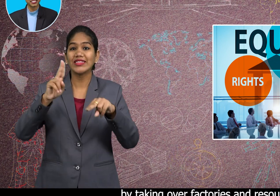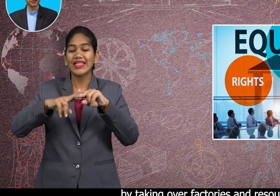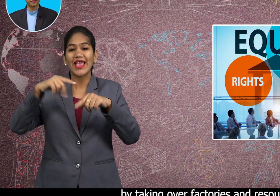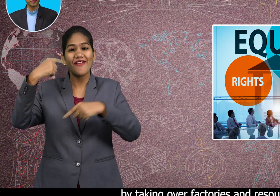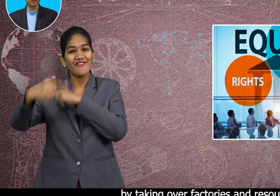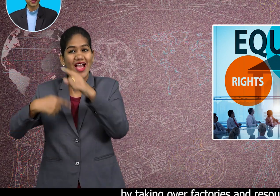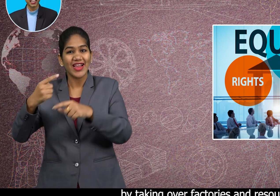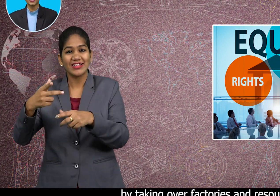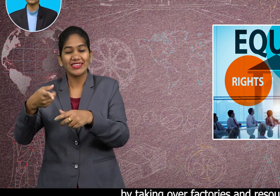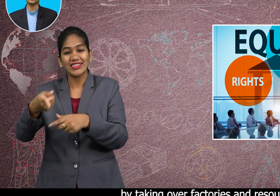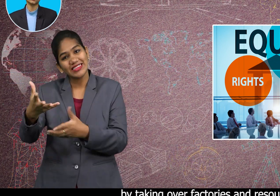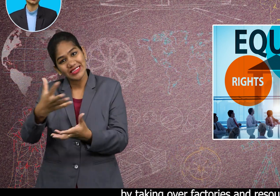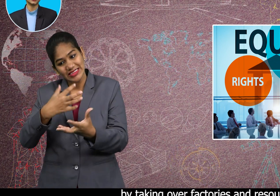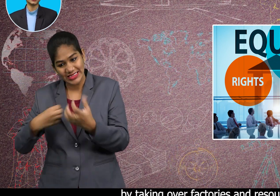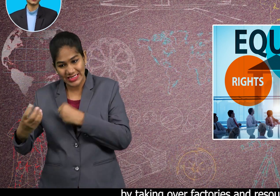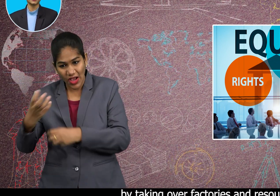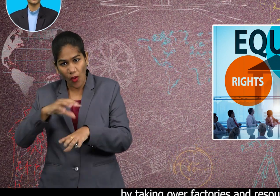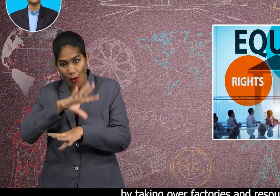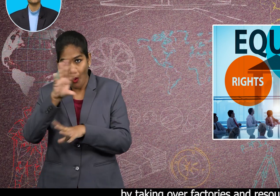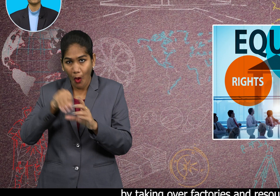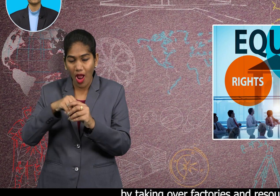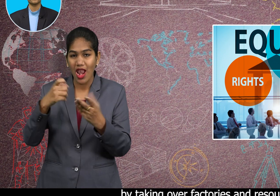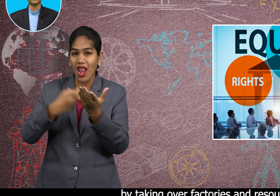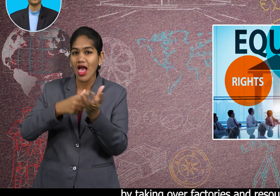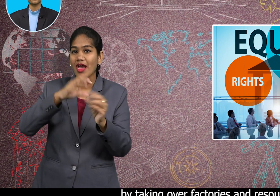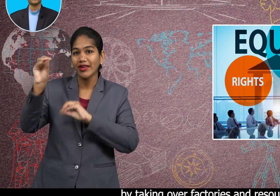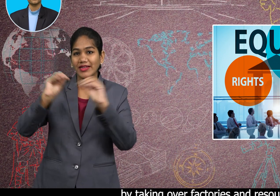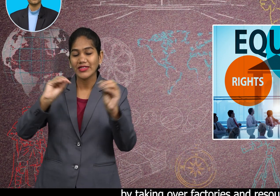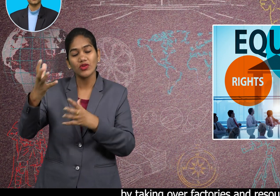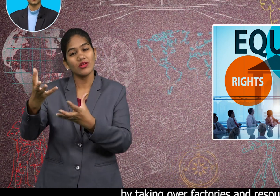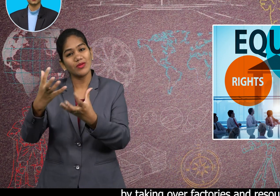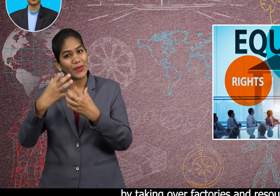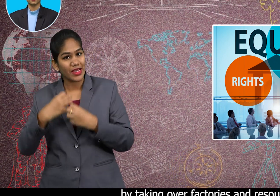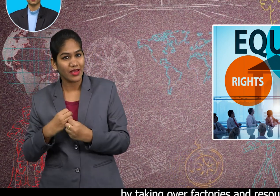factories and resources.